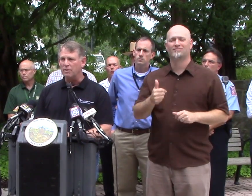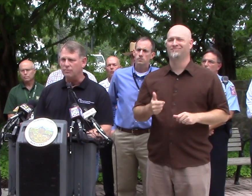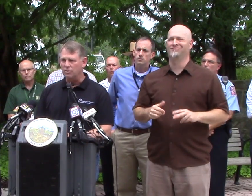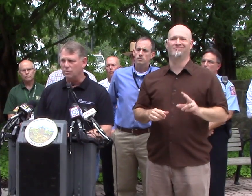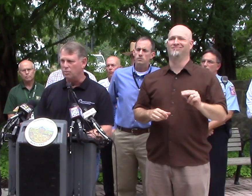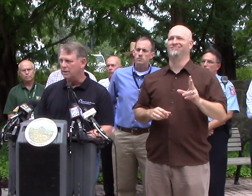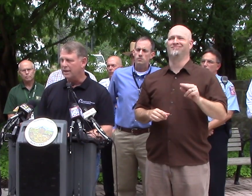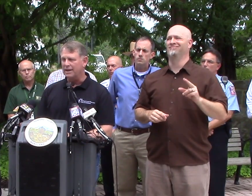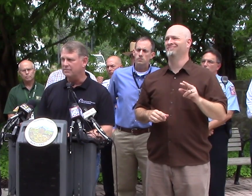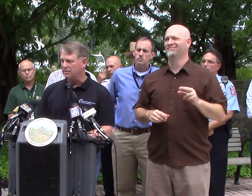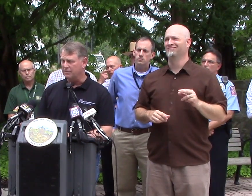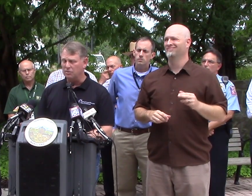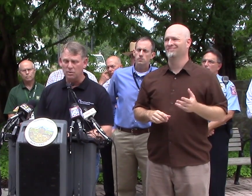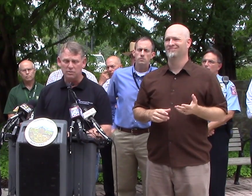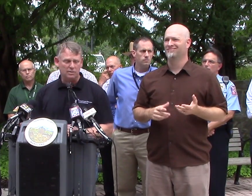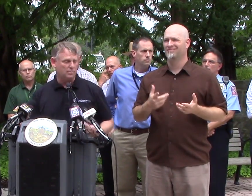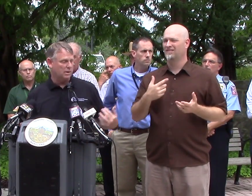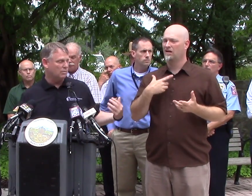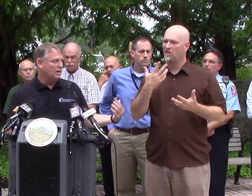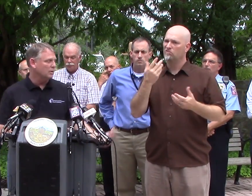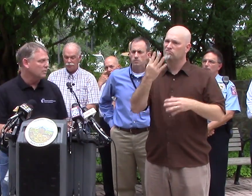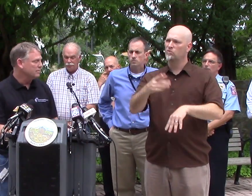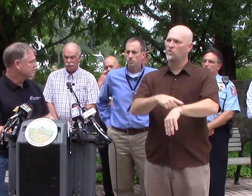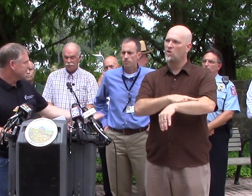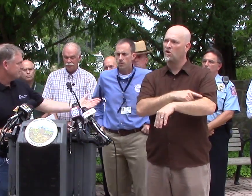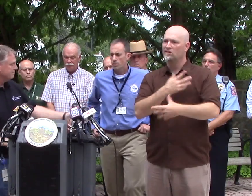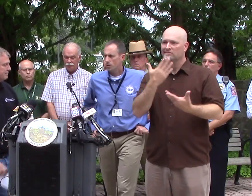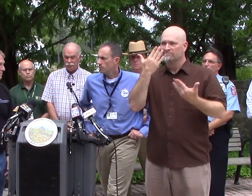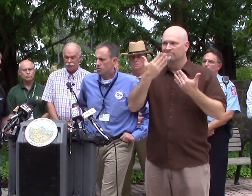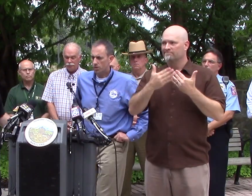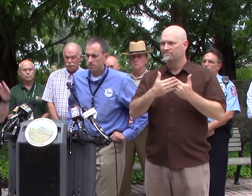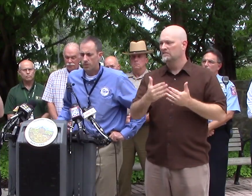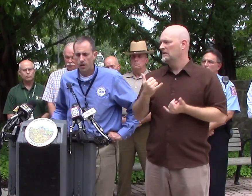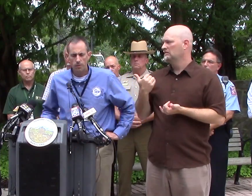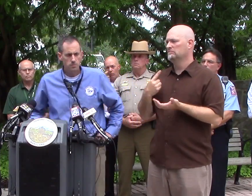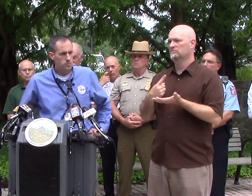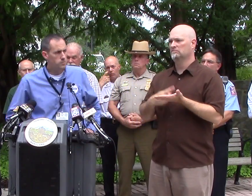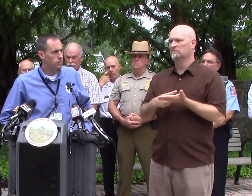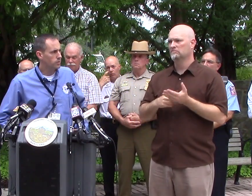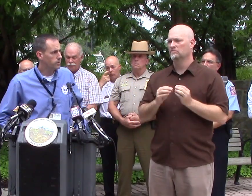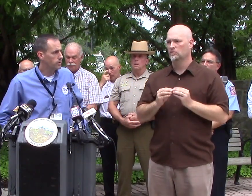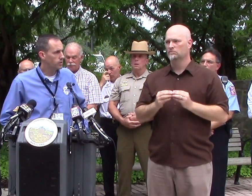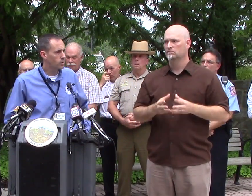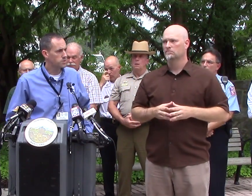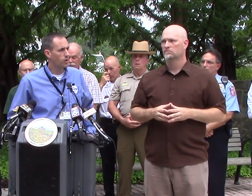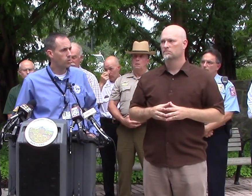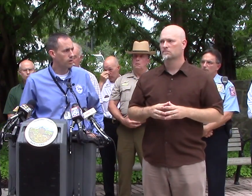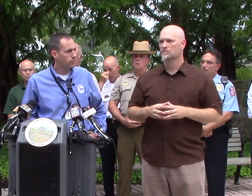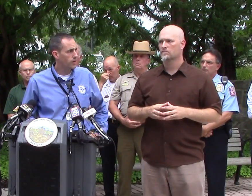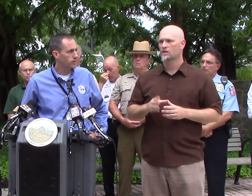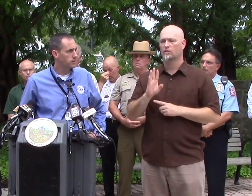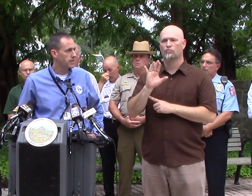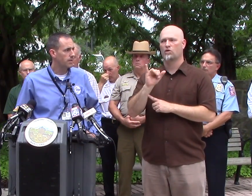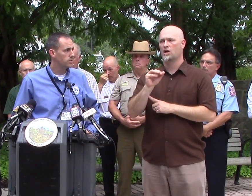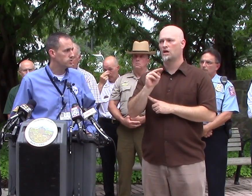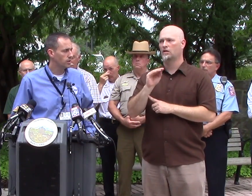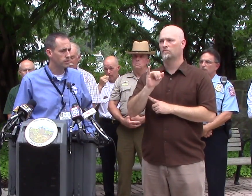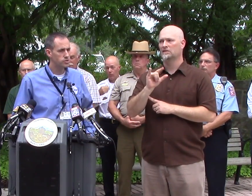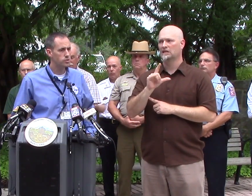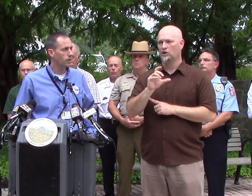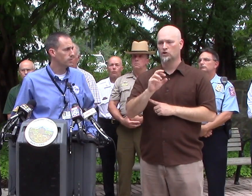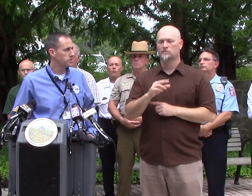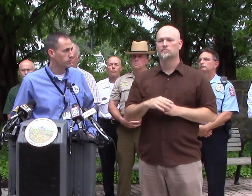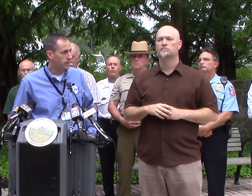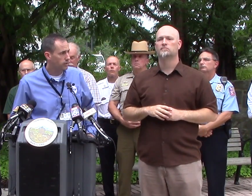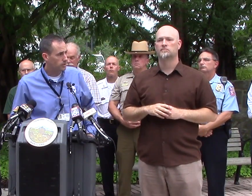some people maybe false hope, and I certainly don't want to do that. But let Ryan Miller. Sure. So the question about quantifying the damage,